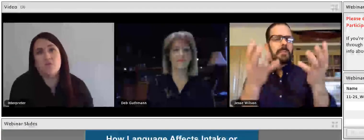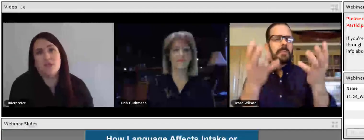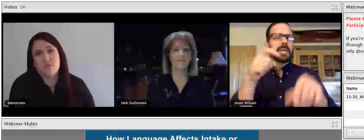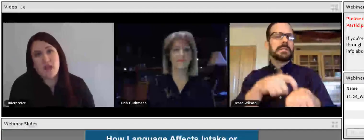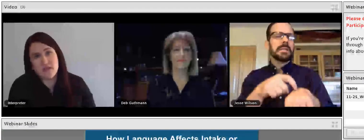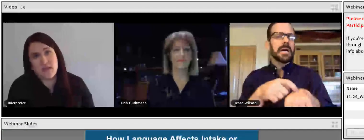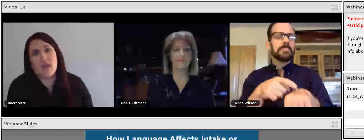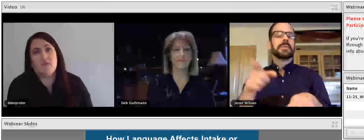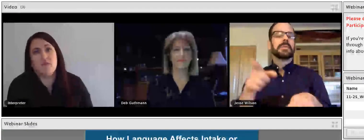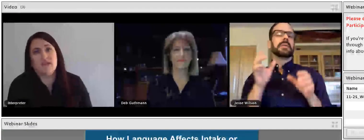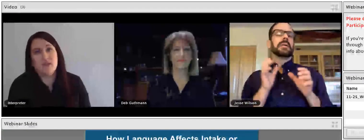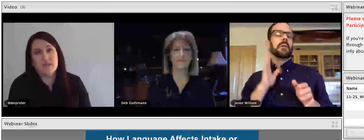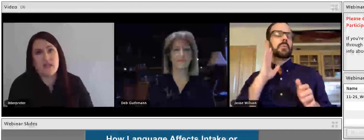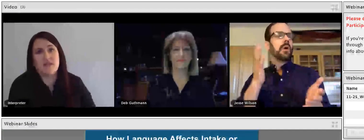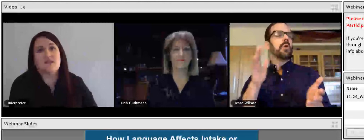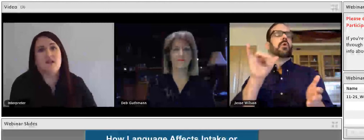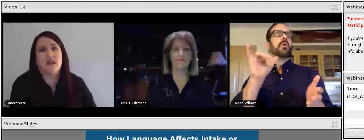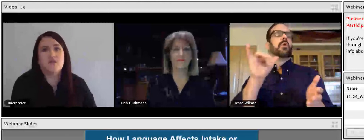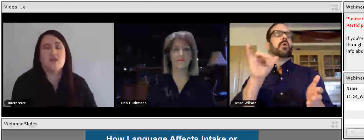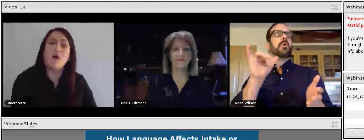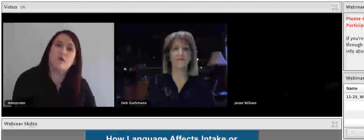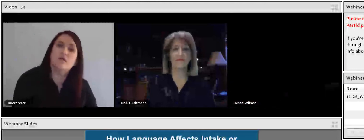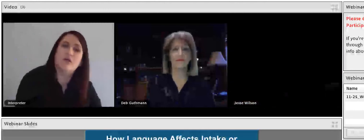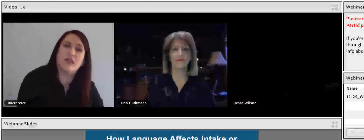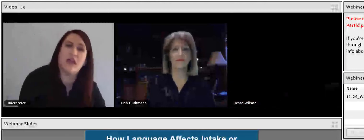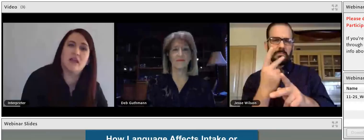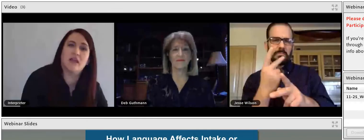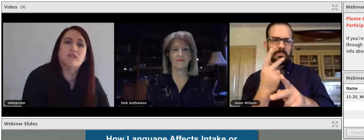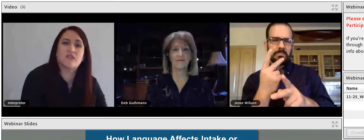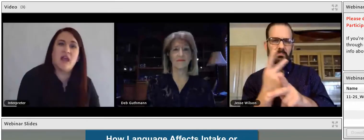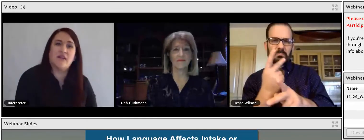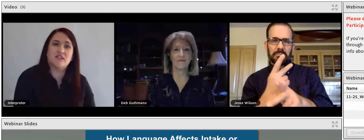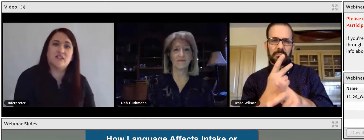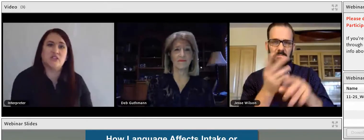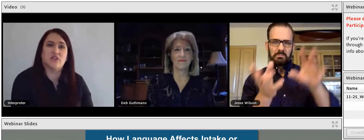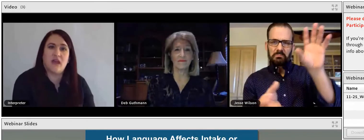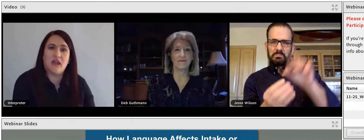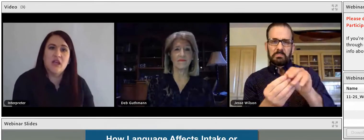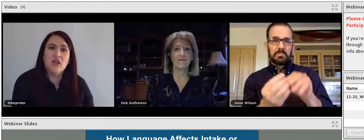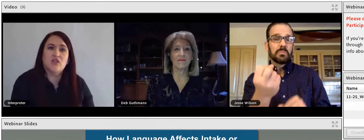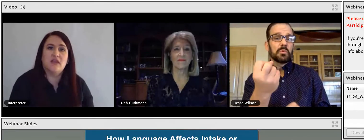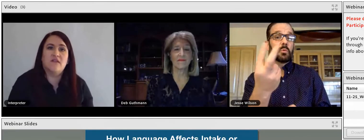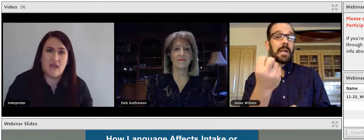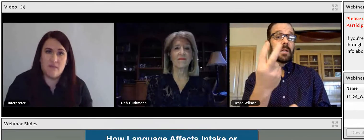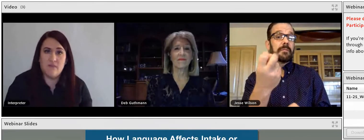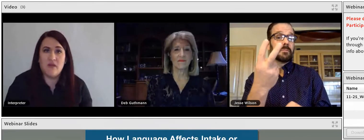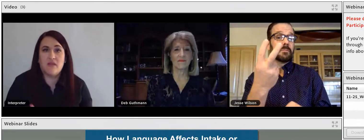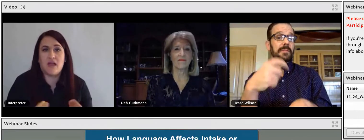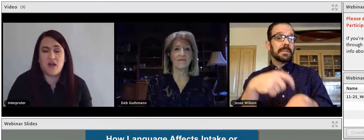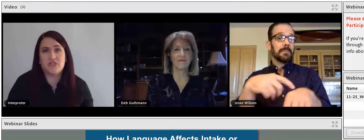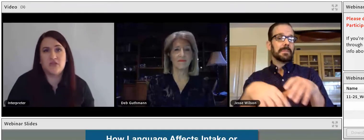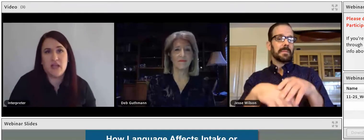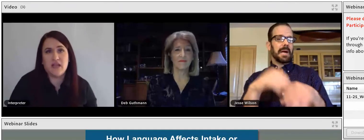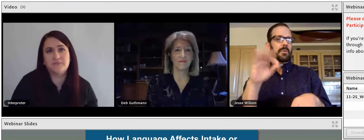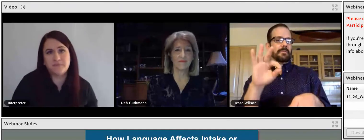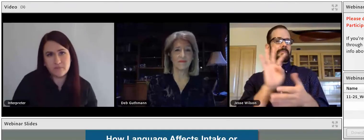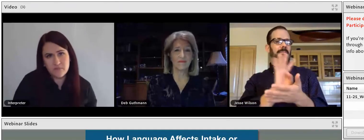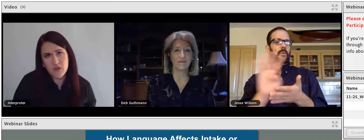weeks, then we do the math on that. How many times is that? Then the client goes, oh, okay. So you have to make sure that you give them